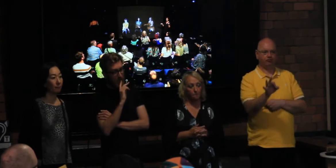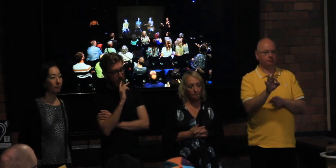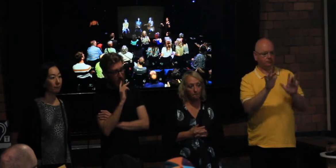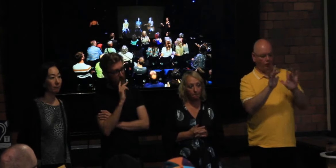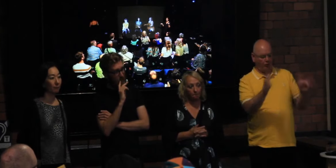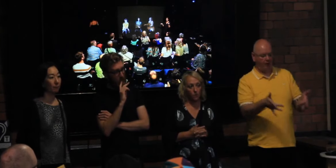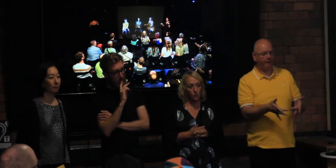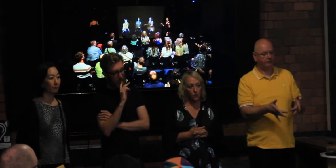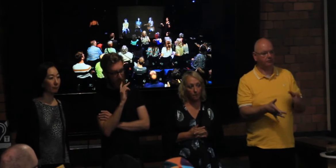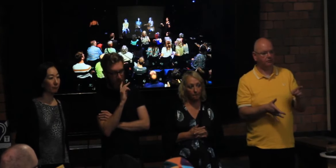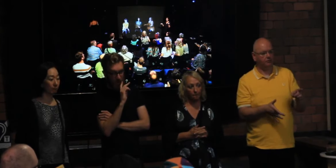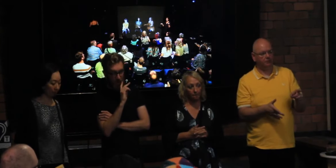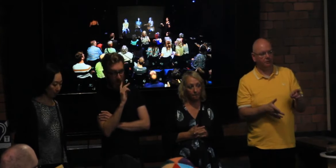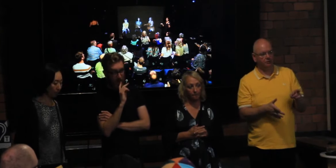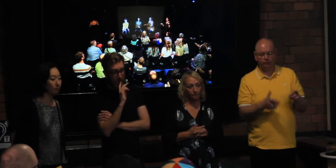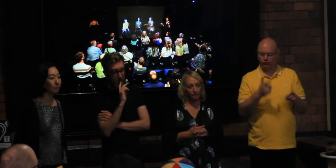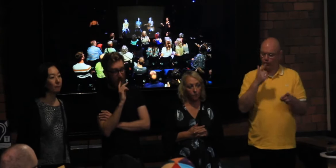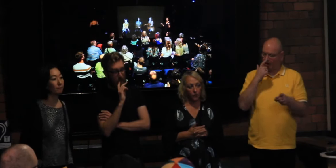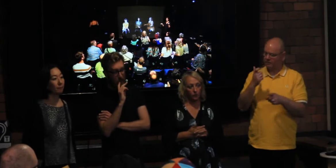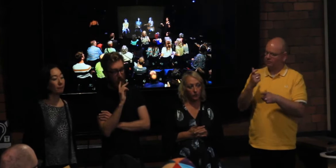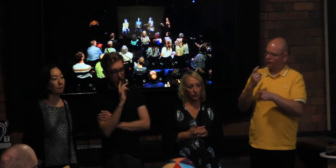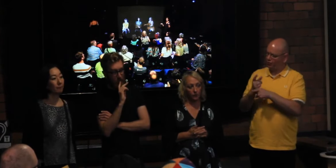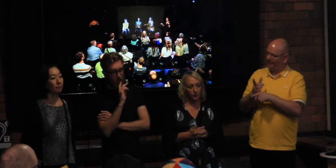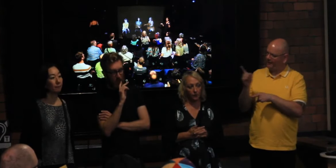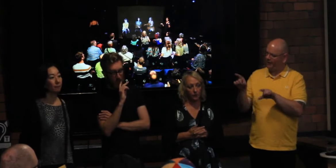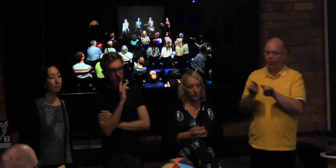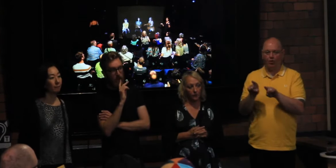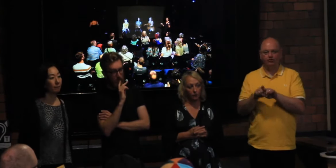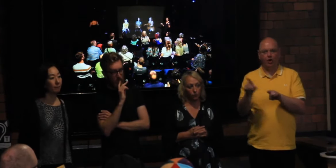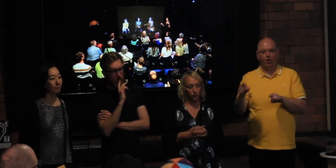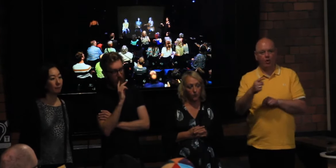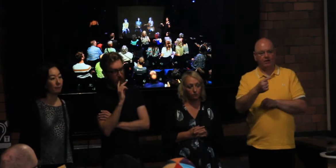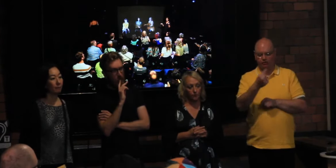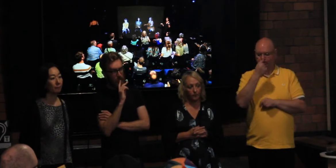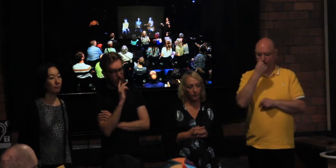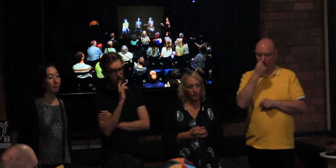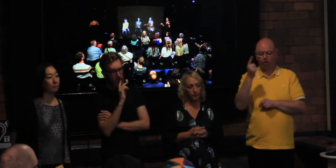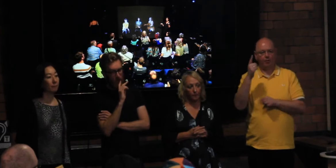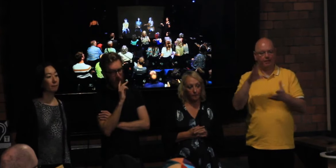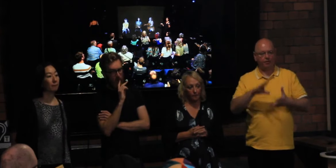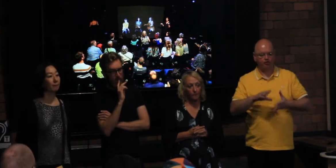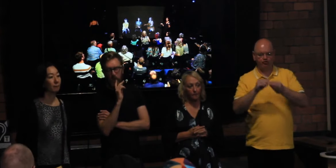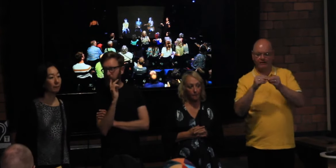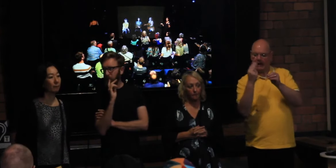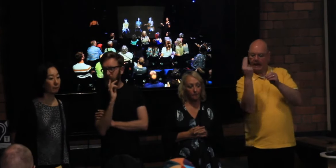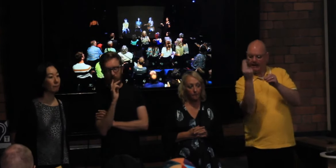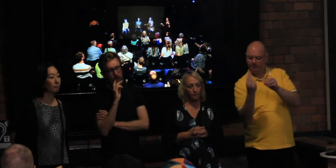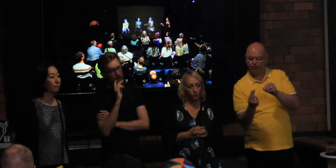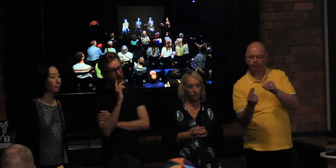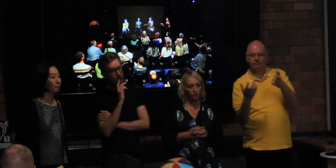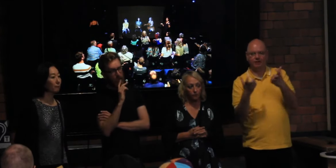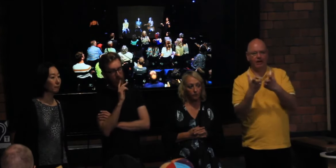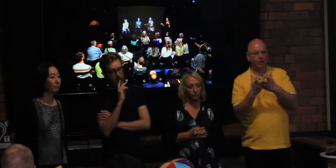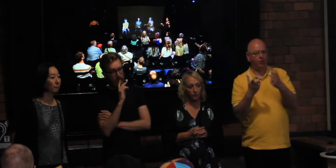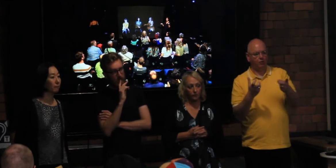also how did Chisato work on the animation to come up with the content, and Chisato, did you